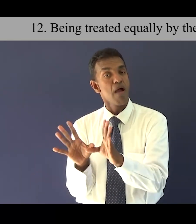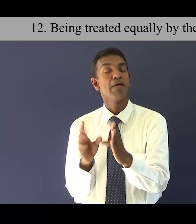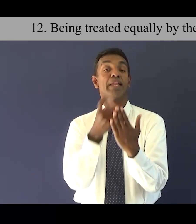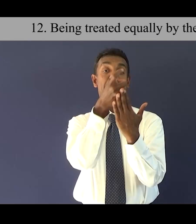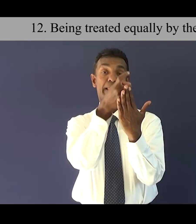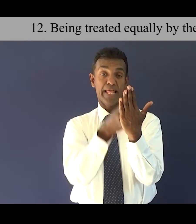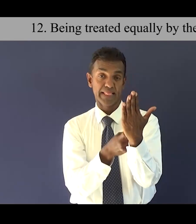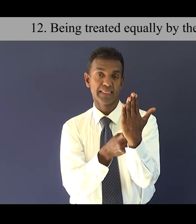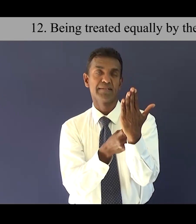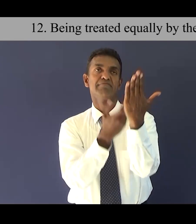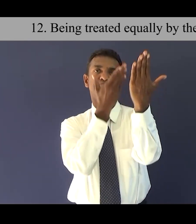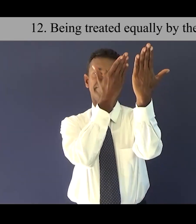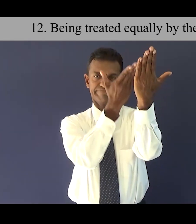else.